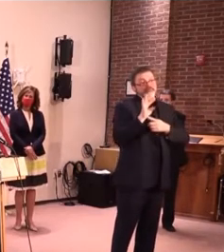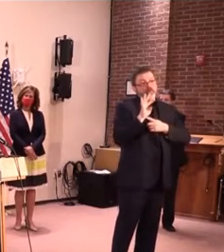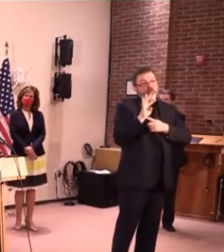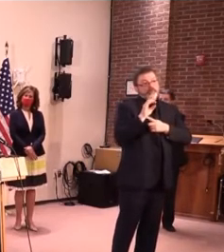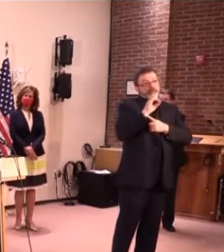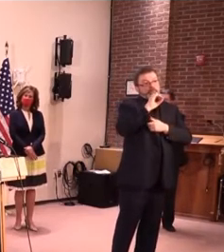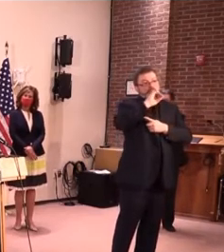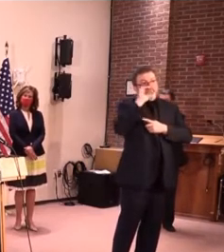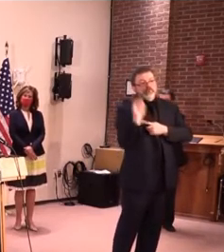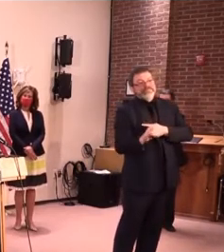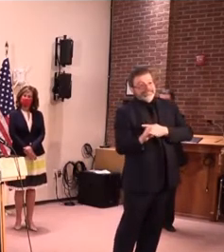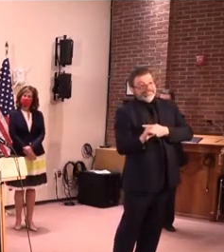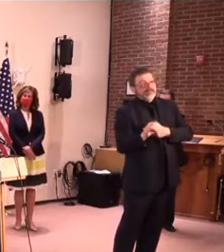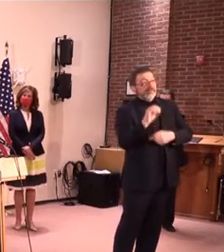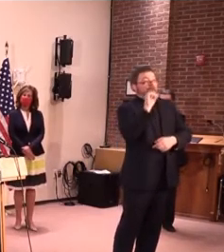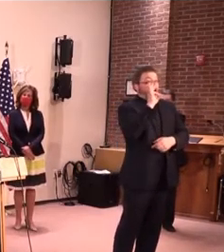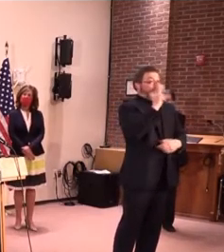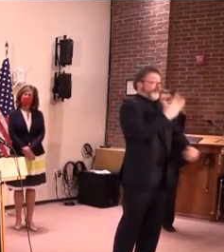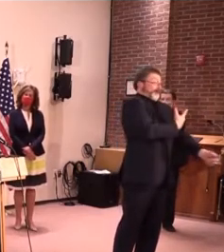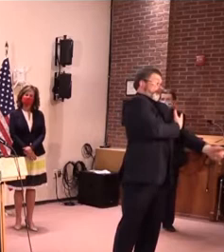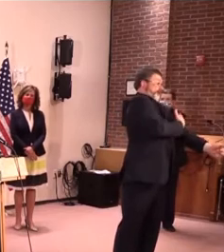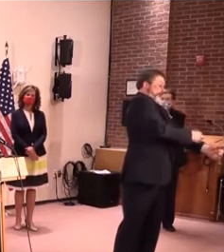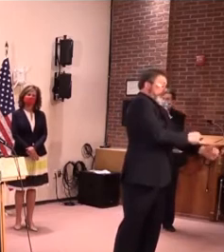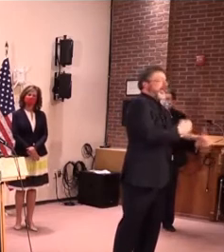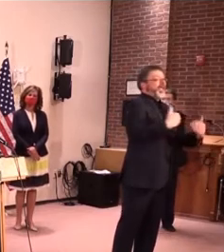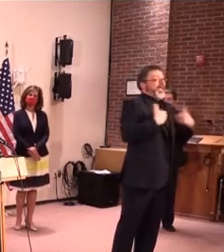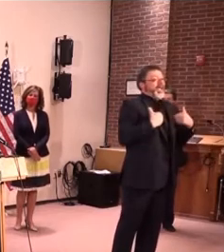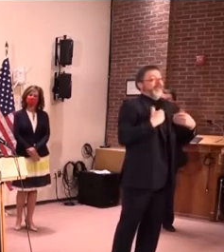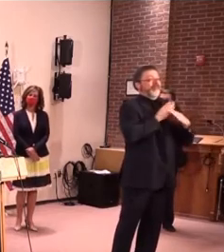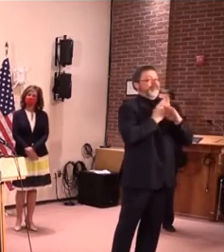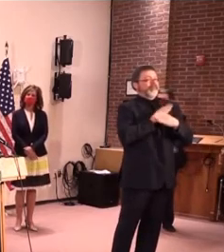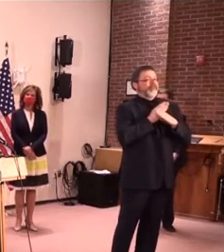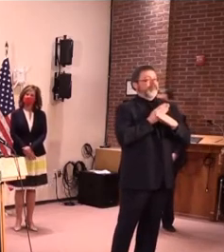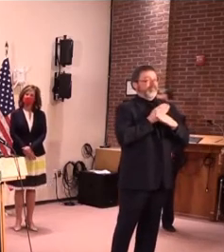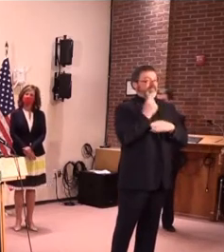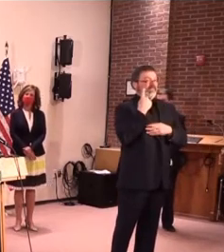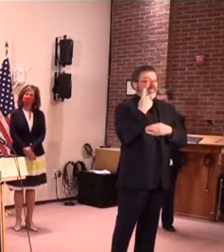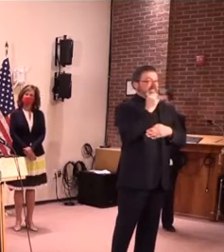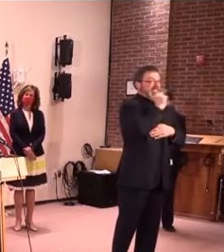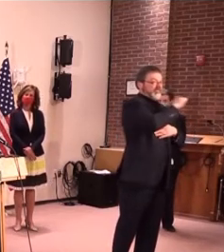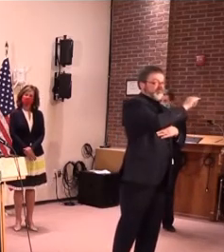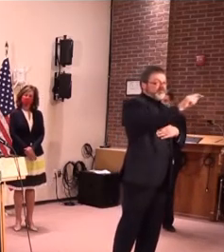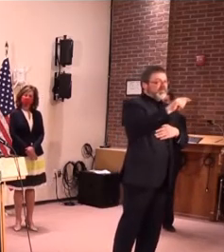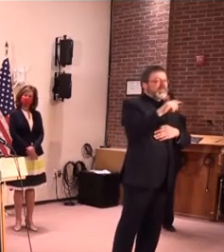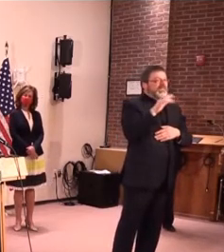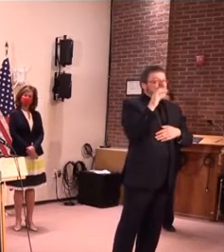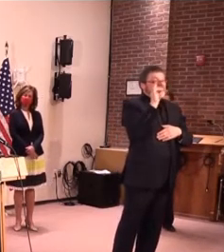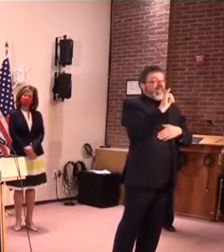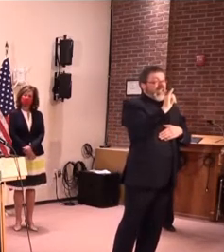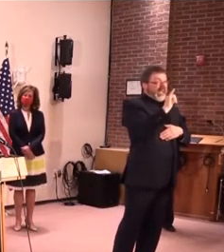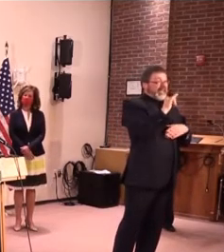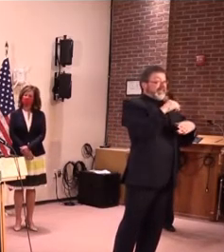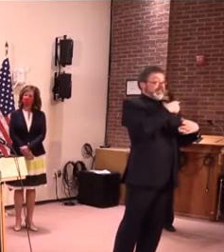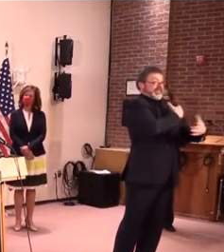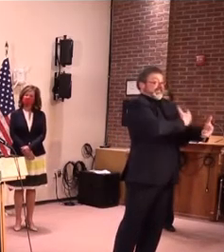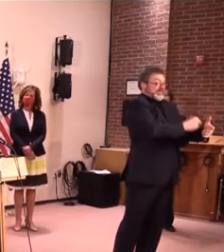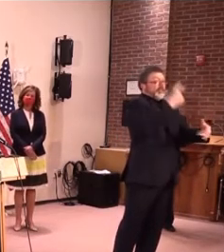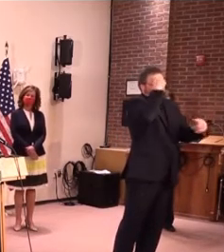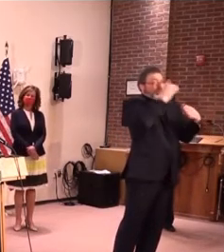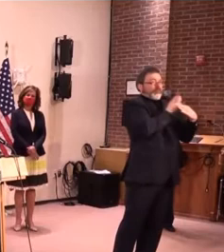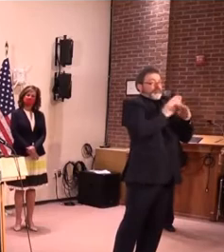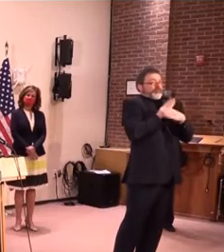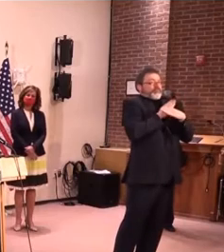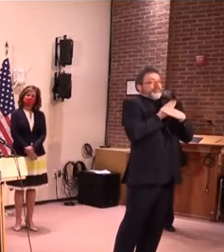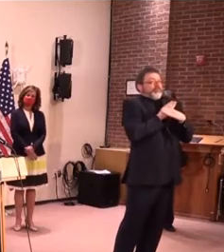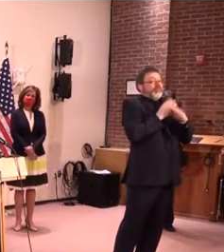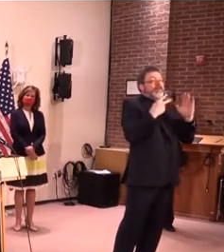I've said in previous conferences, serology or antibody testing labs basically look to see if a person has